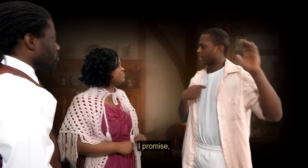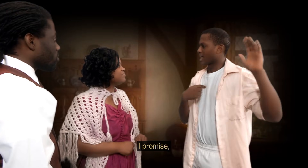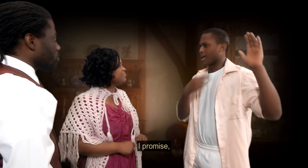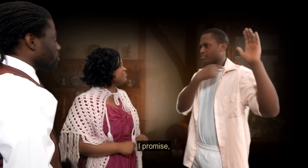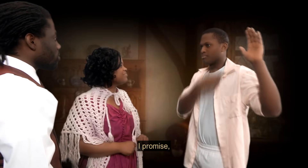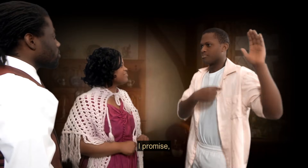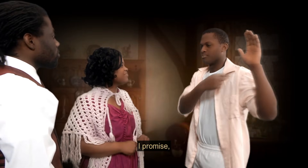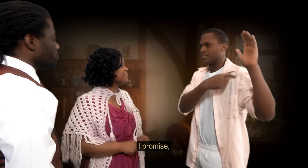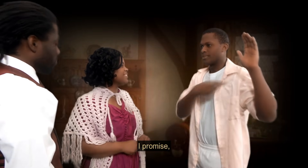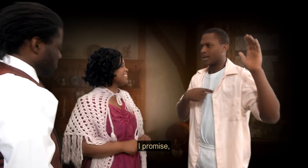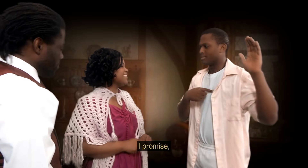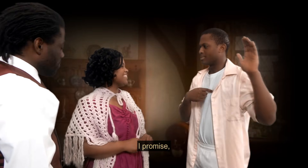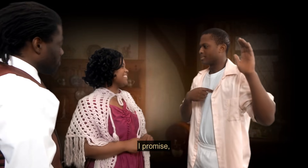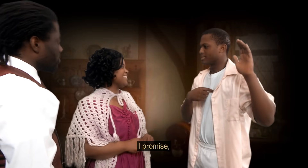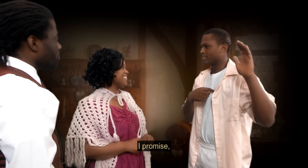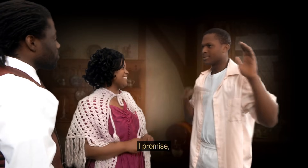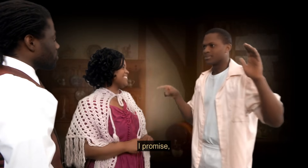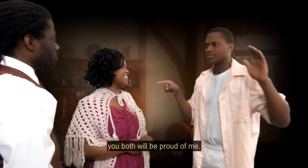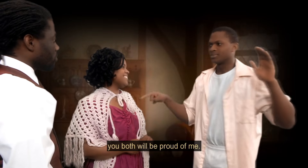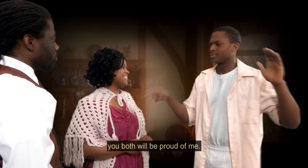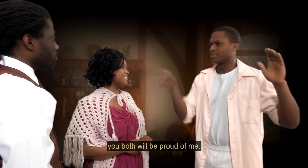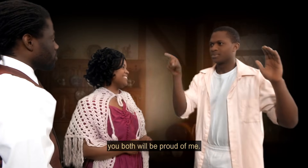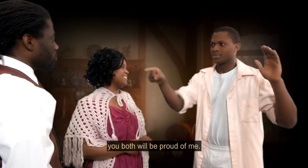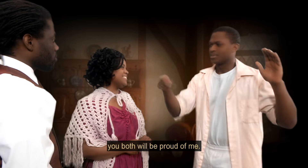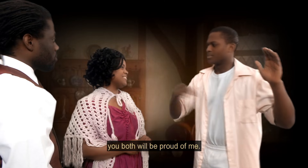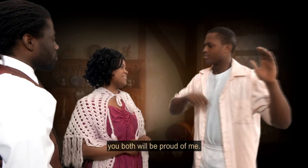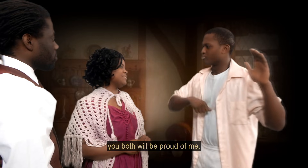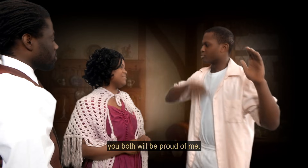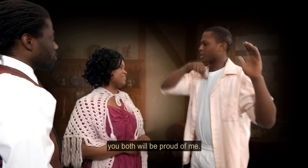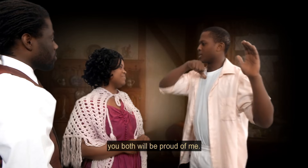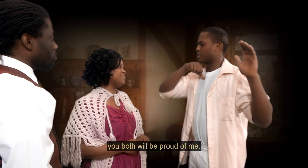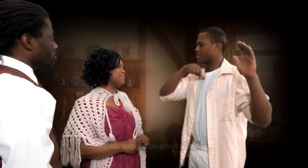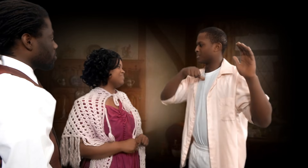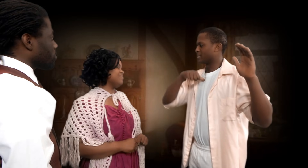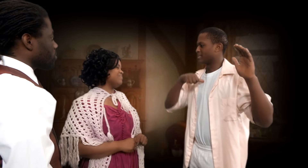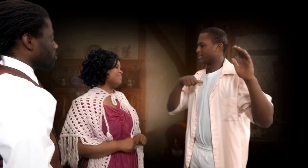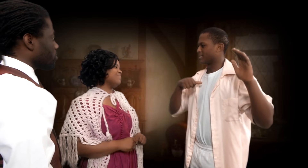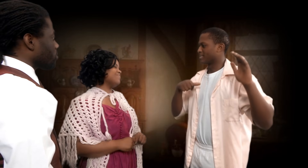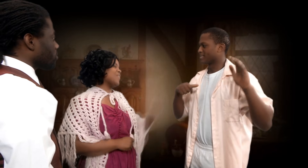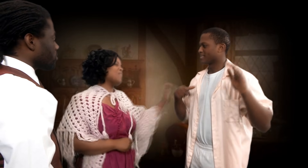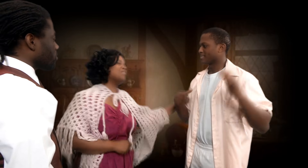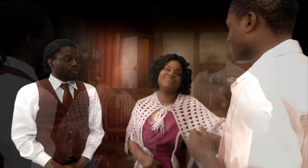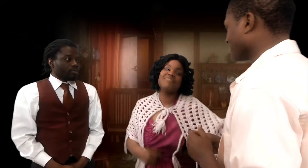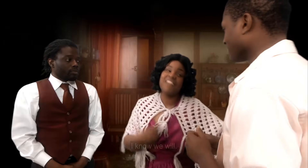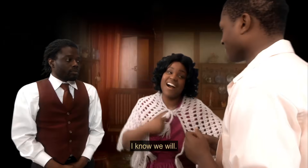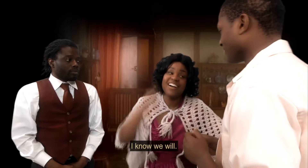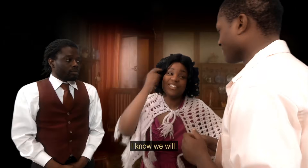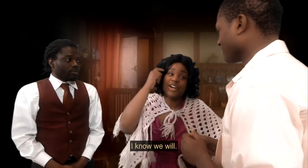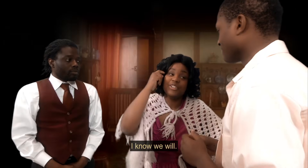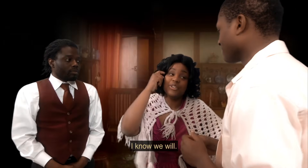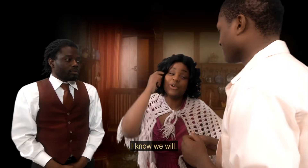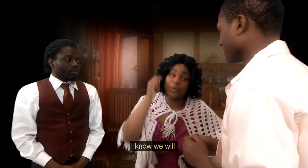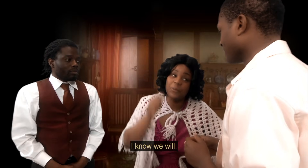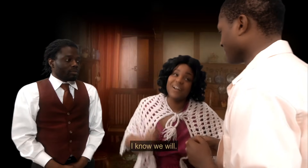I promise you both will be proud of me. I know we will.